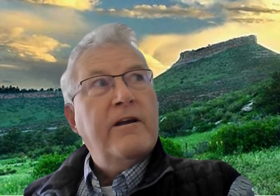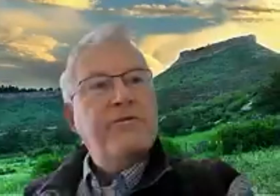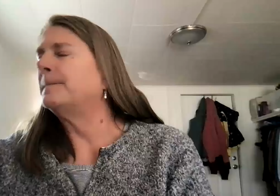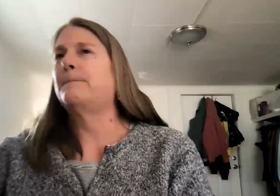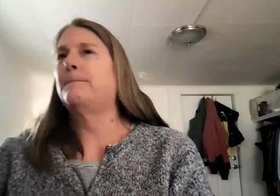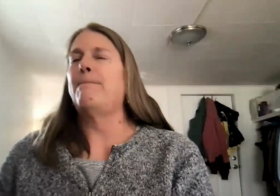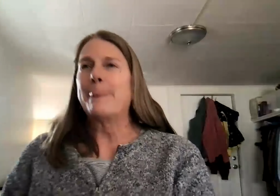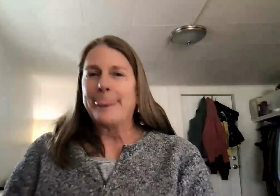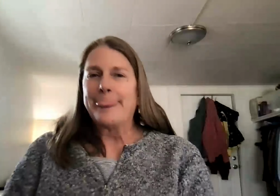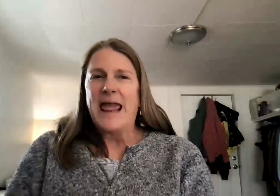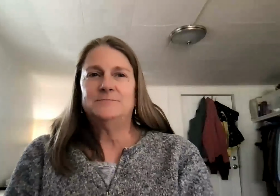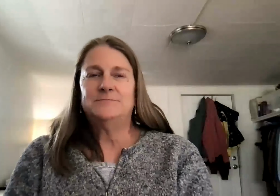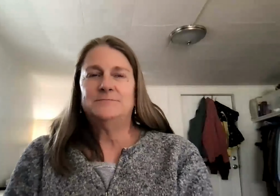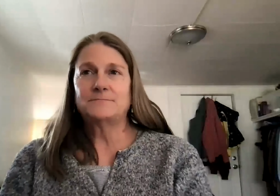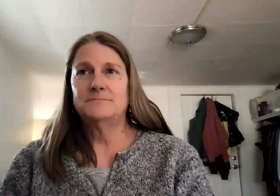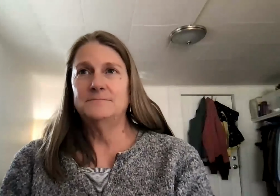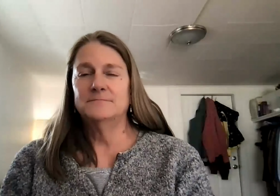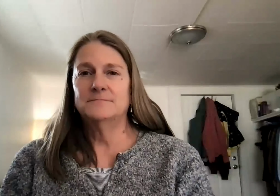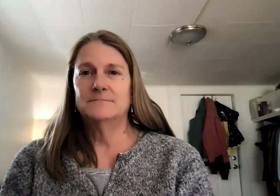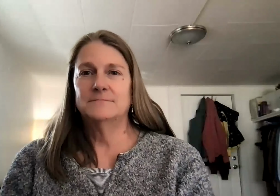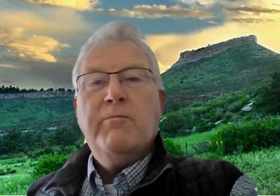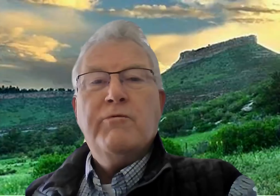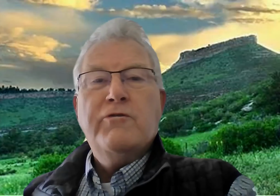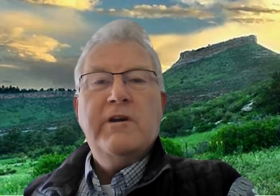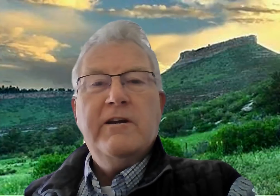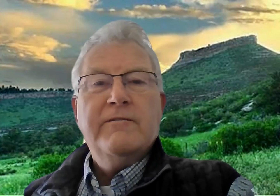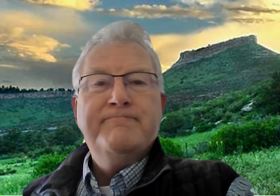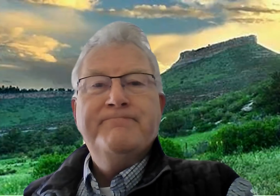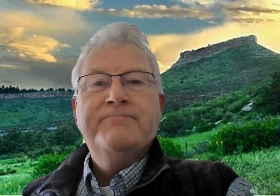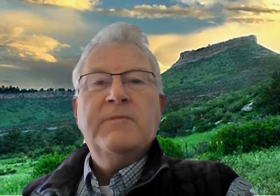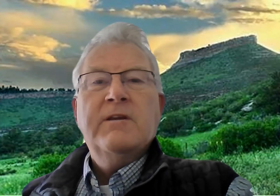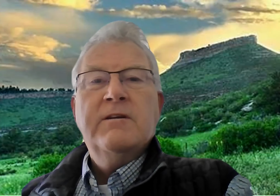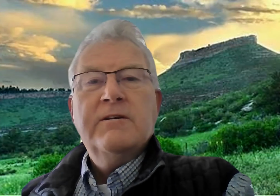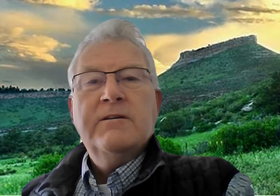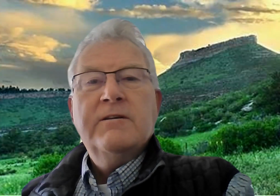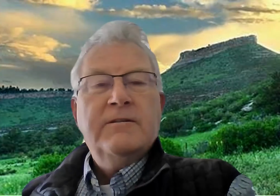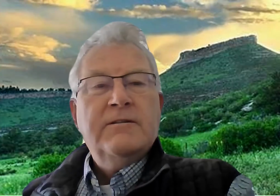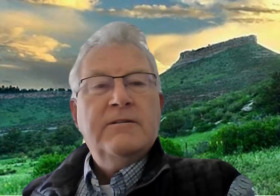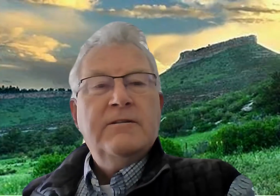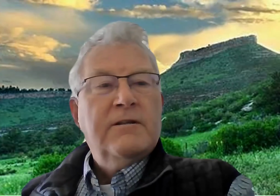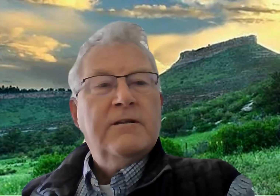The opportunity, the access for help when you need it.